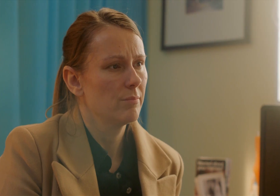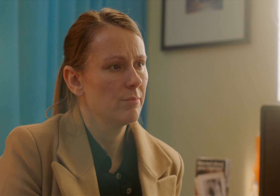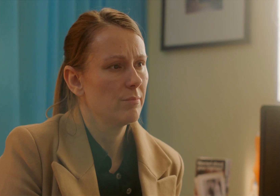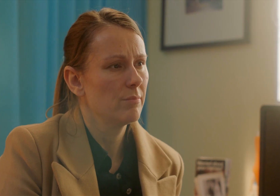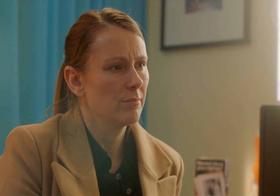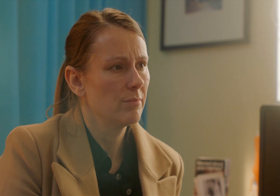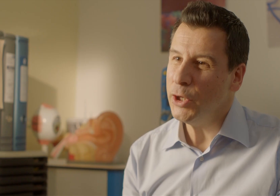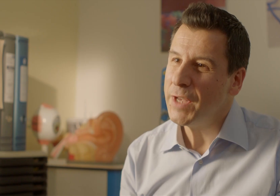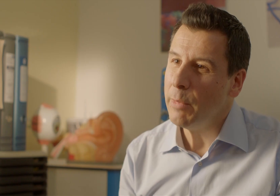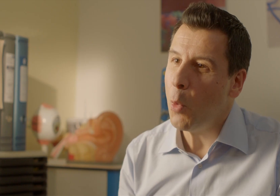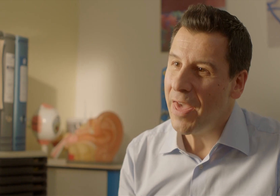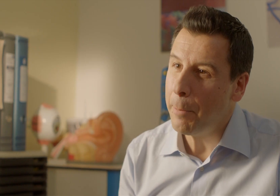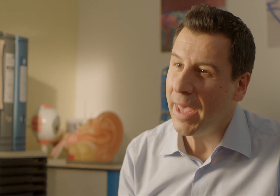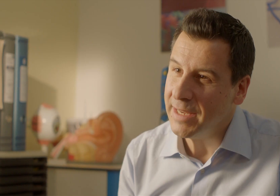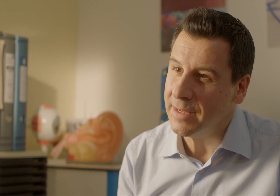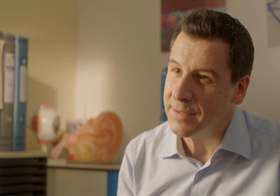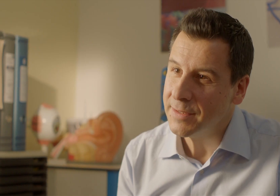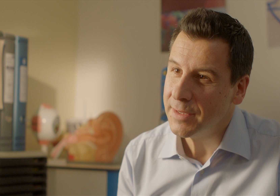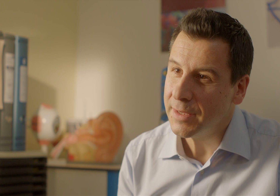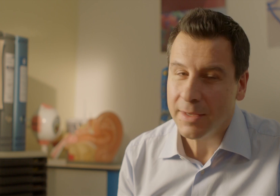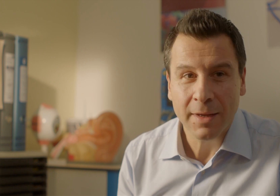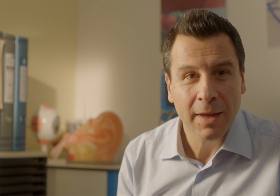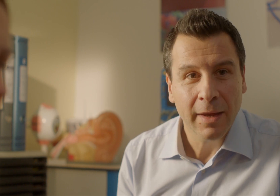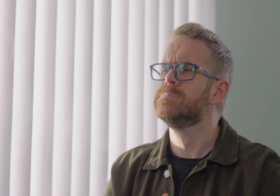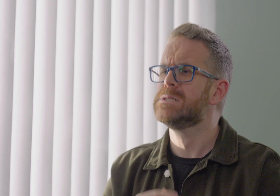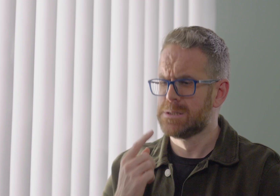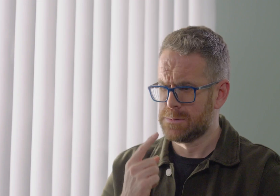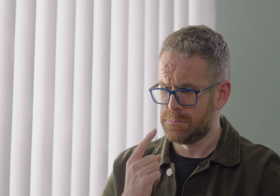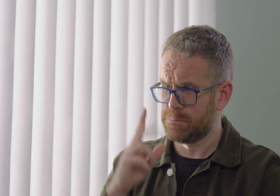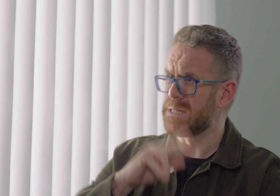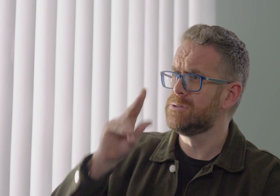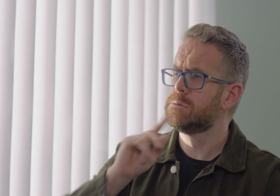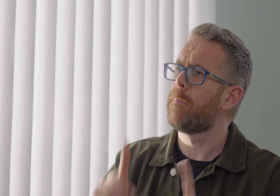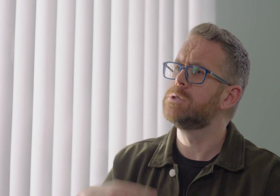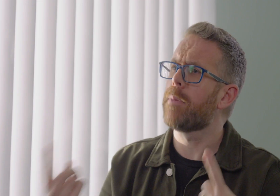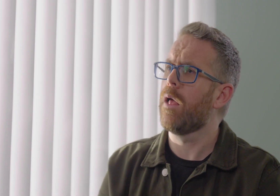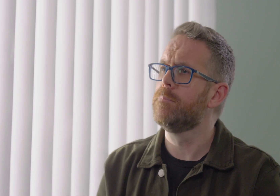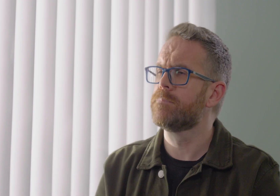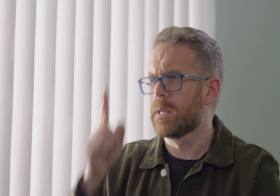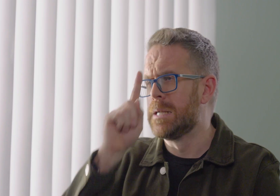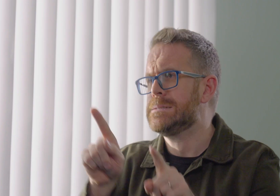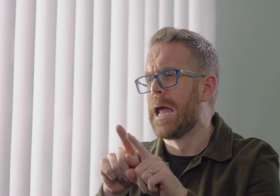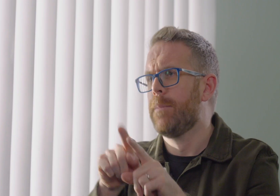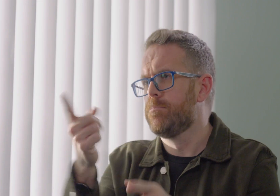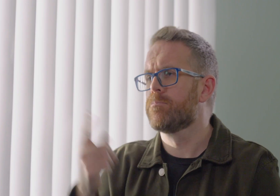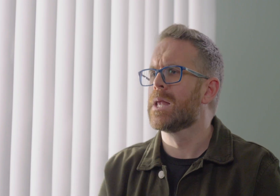Okay, can you tell me where the pain is? It's impossible for many deaf people to communicate in a spoken manner.